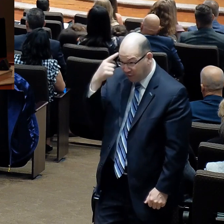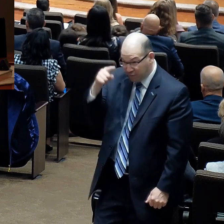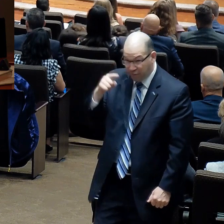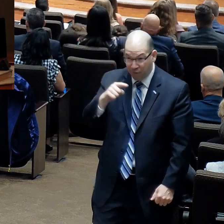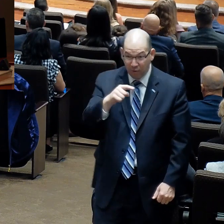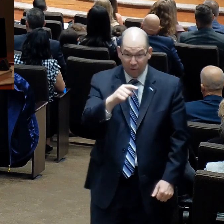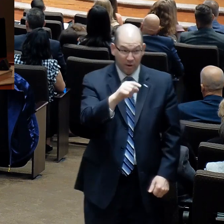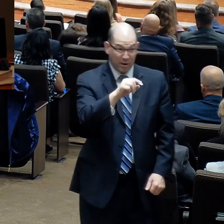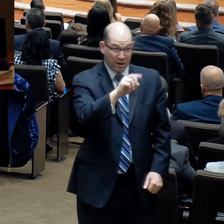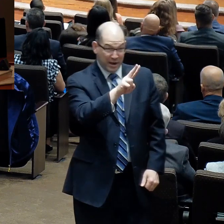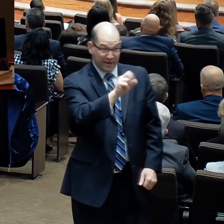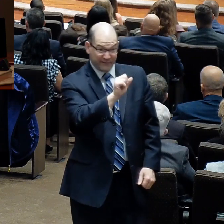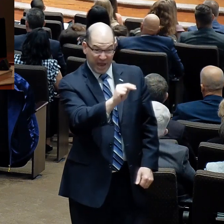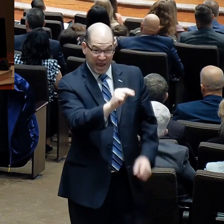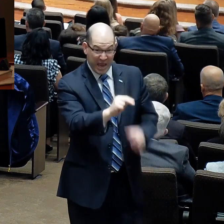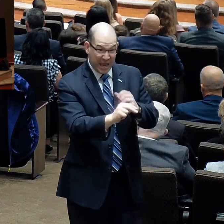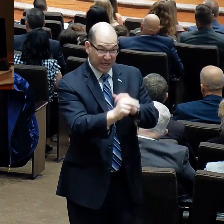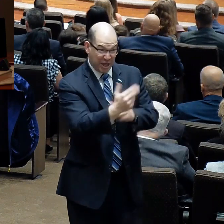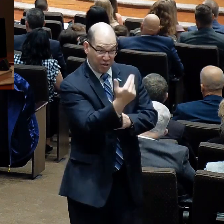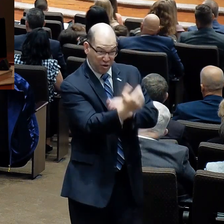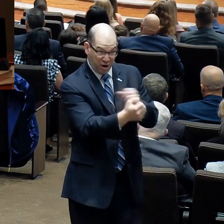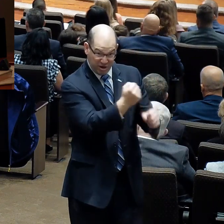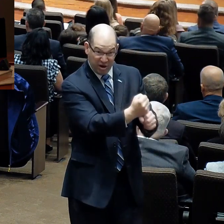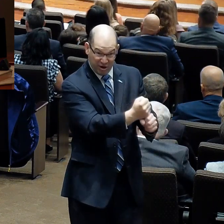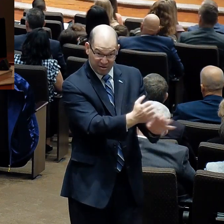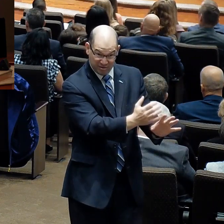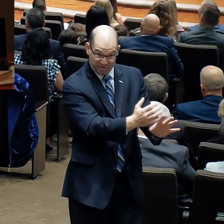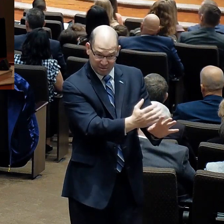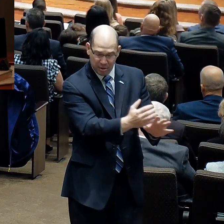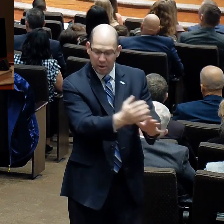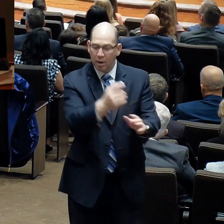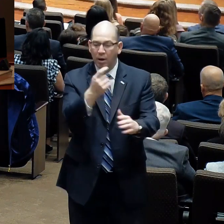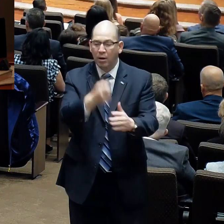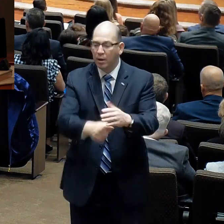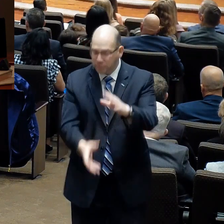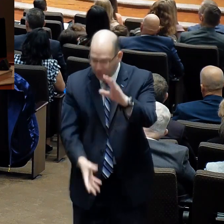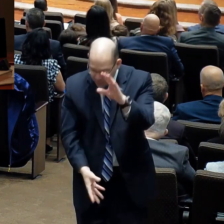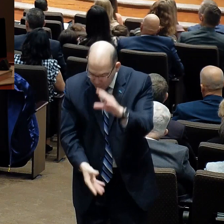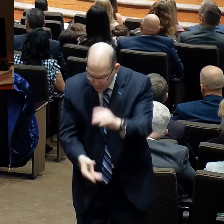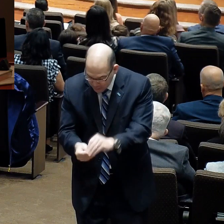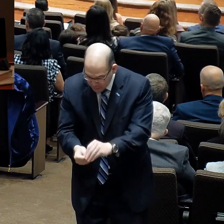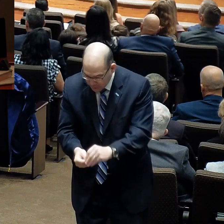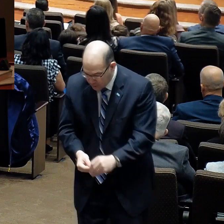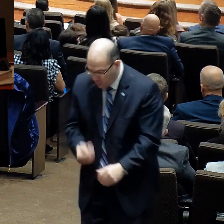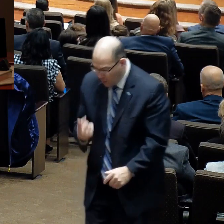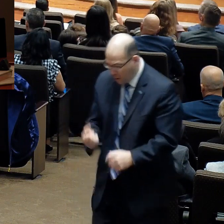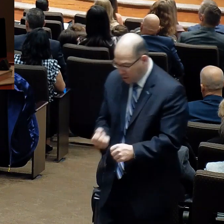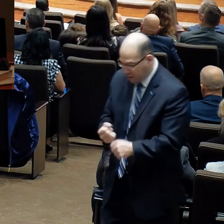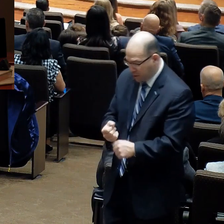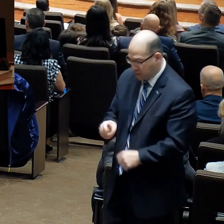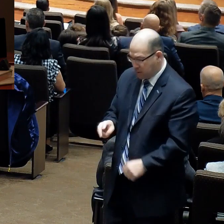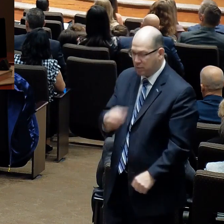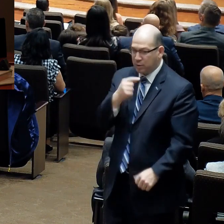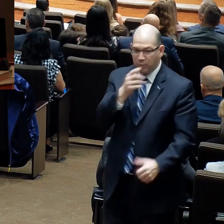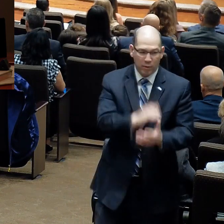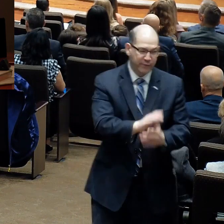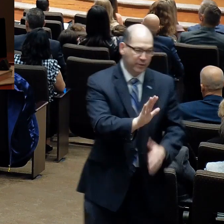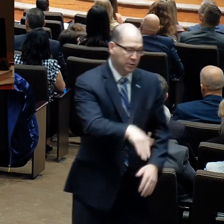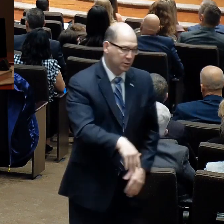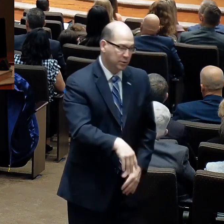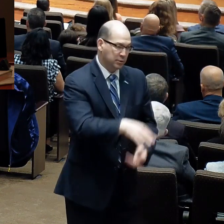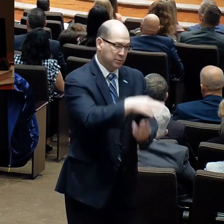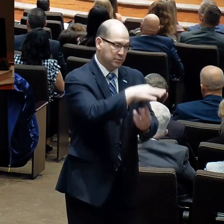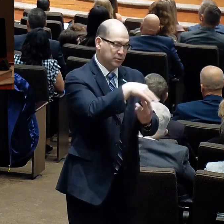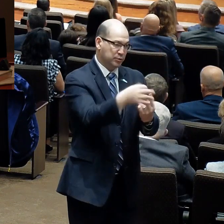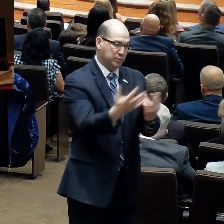telling a crowd, you drive a 13 year old minivan, but here's what it's going to cost to, to insure her for a year. I came home and I told my wife, have a choice to make, babe. We can